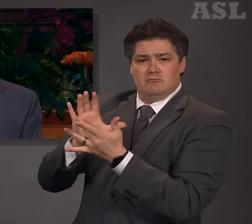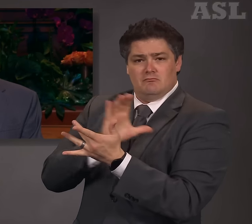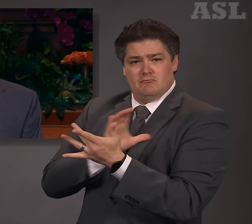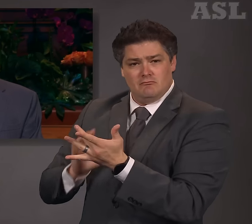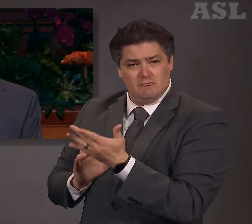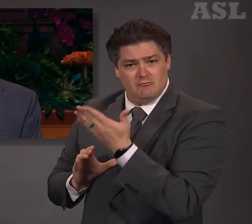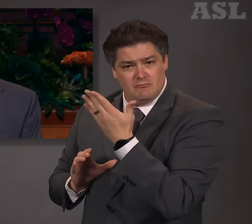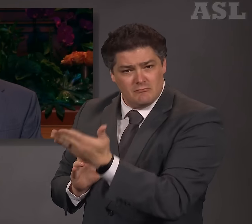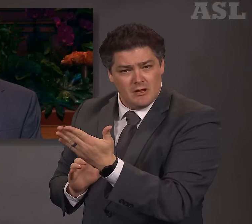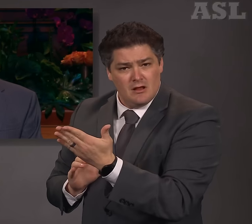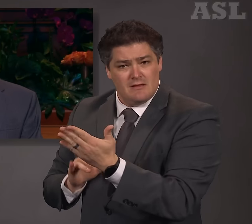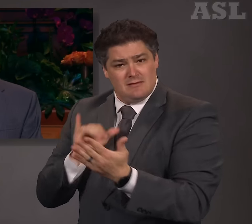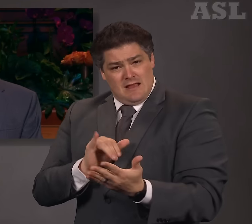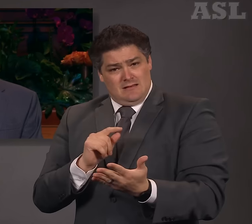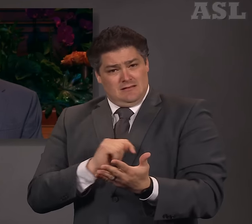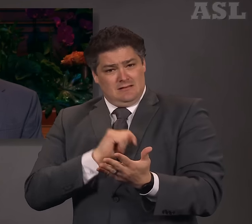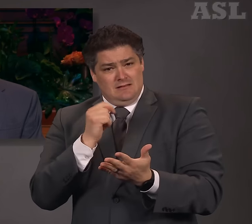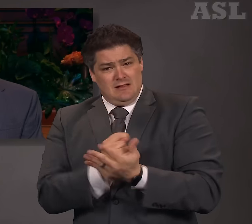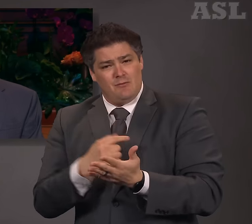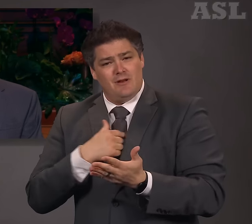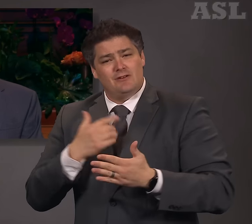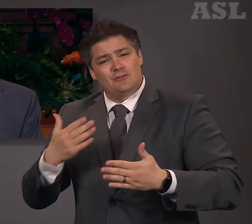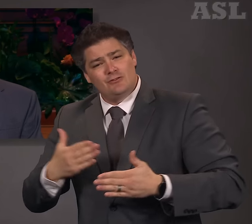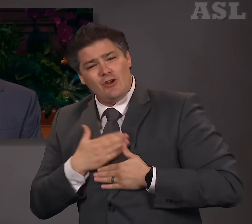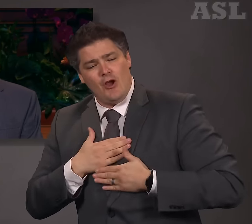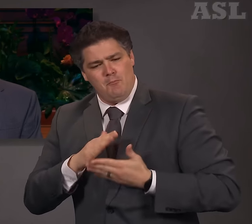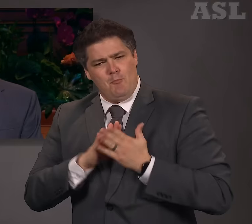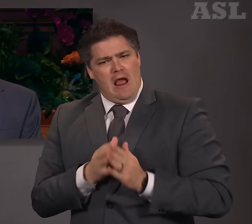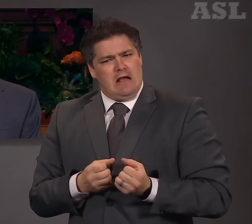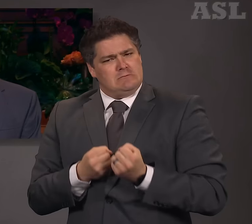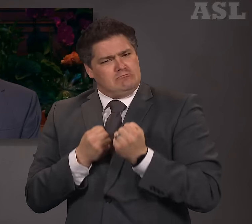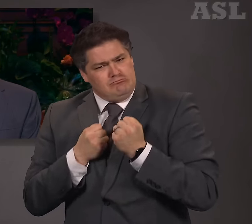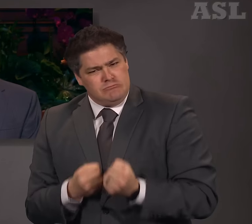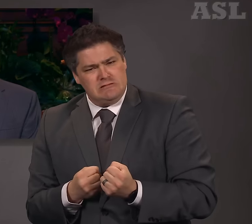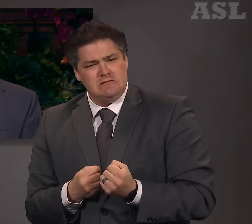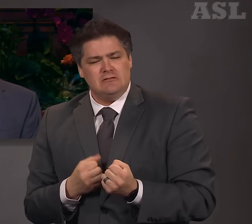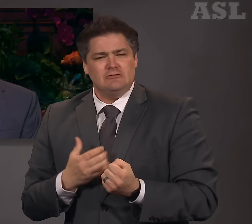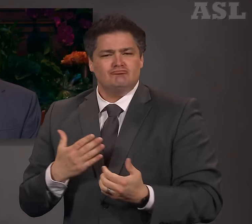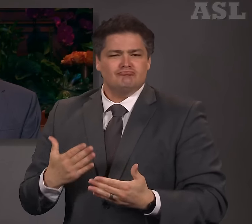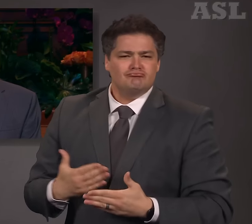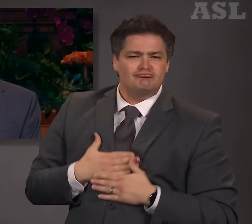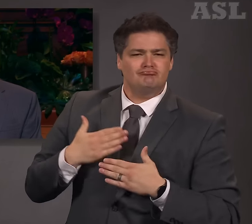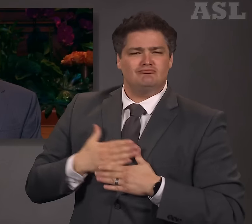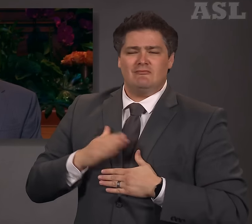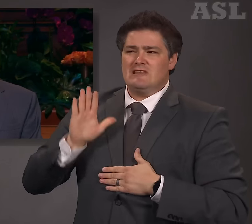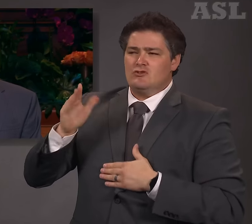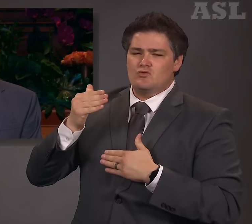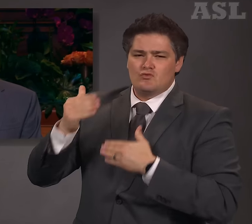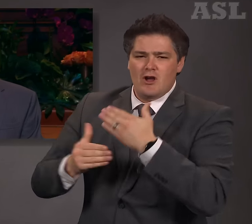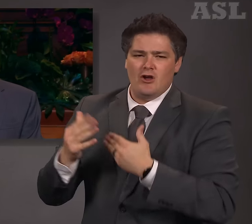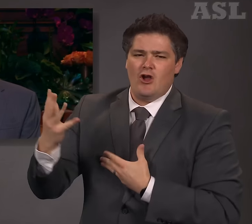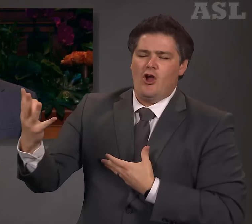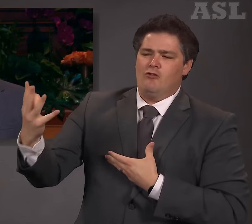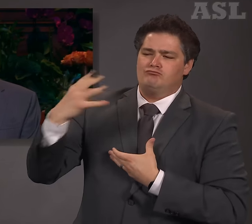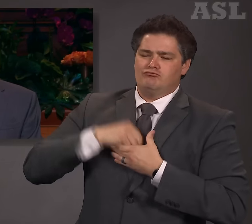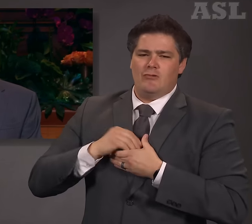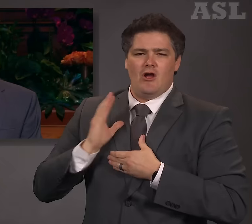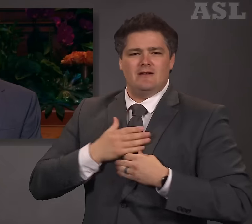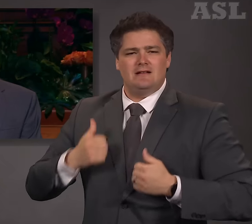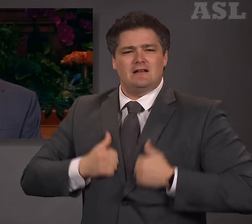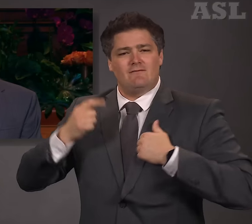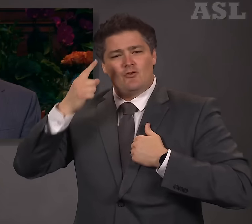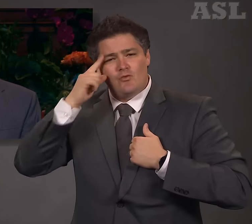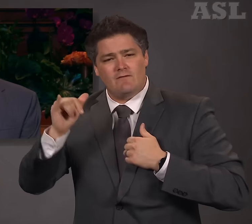and be valiant in that testimony, and enjoy the fruits of his grace in our lives continually. In the name of